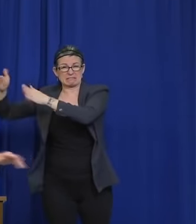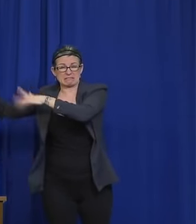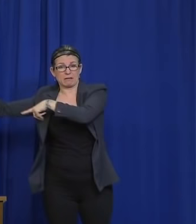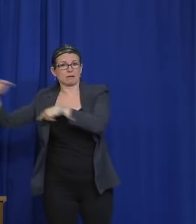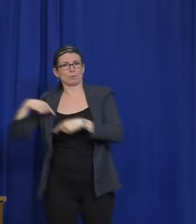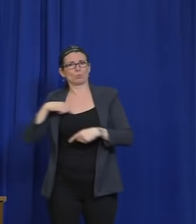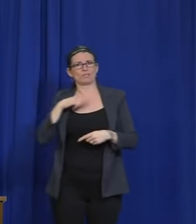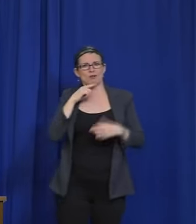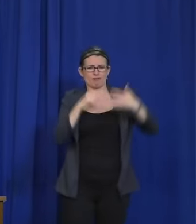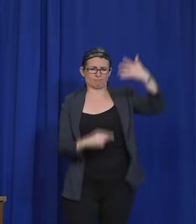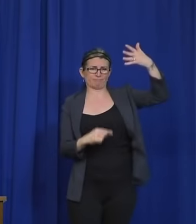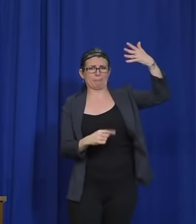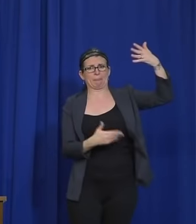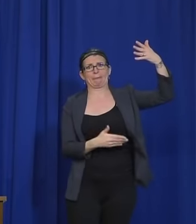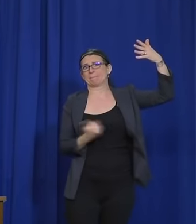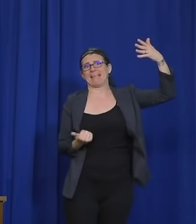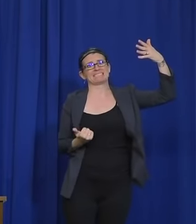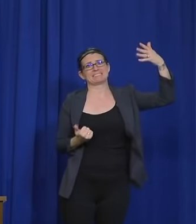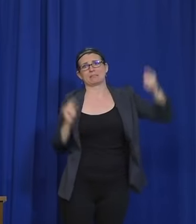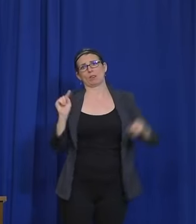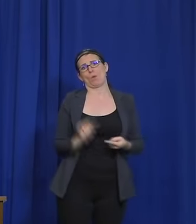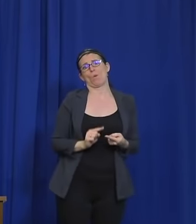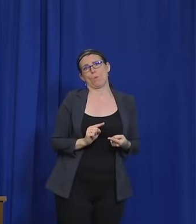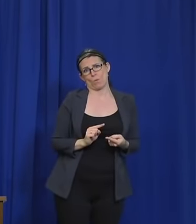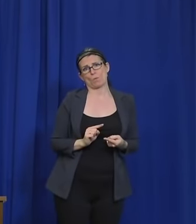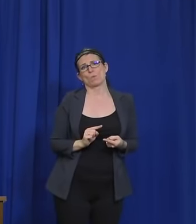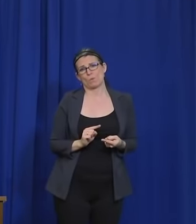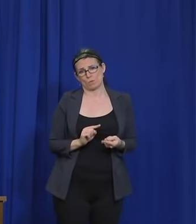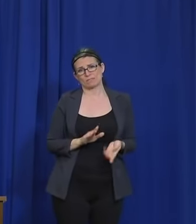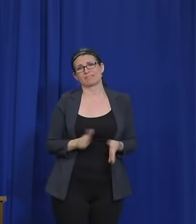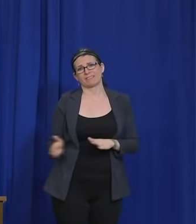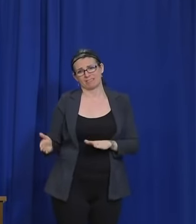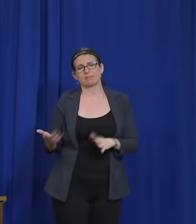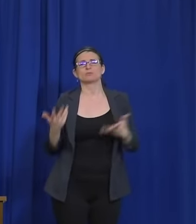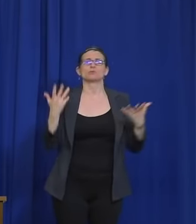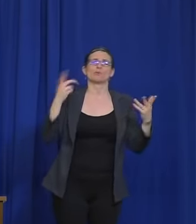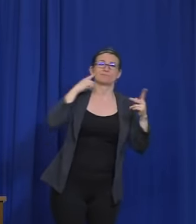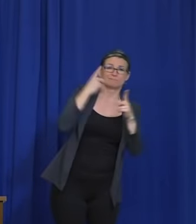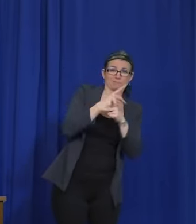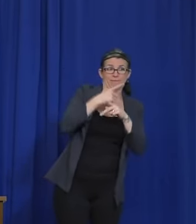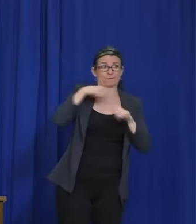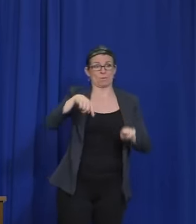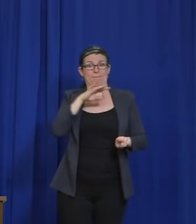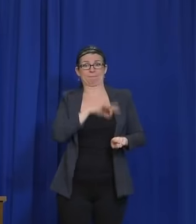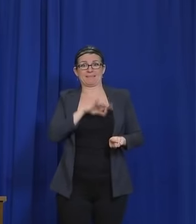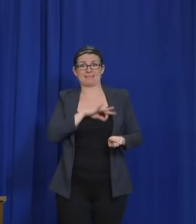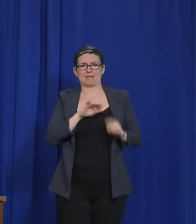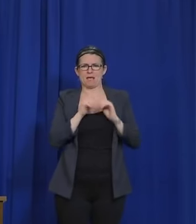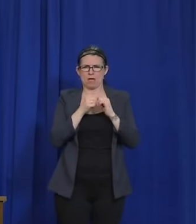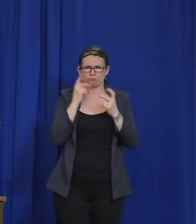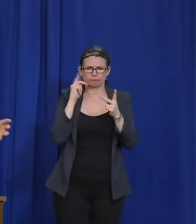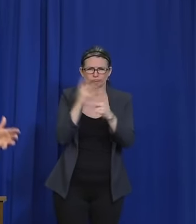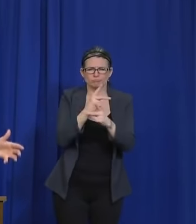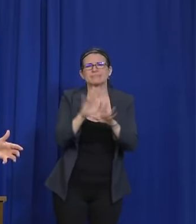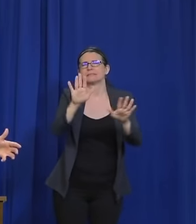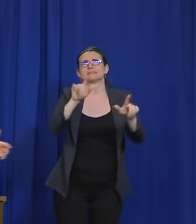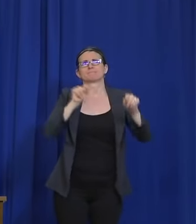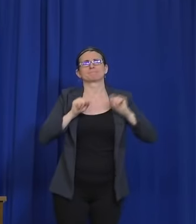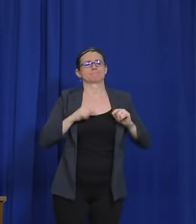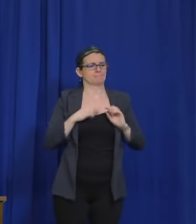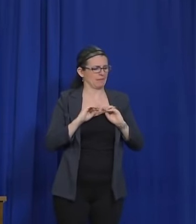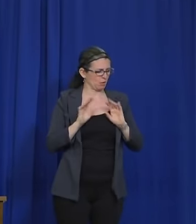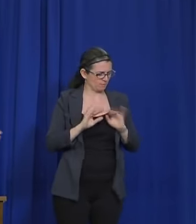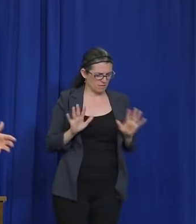per capita. When you look at our overall death rate, we're in the top 20 because of our age. So to repeat, we were in the bottom